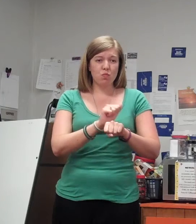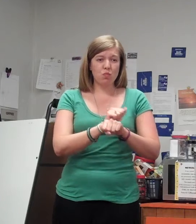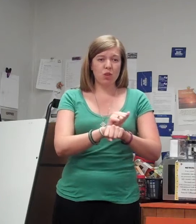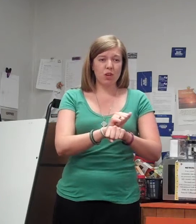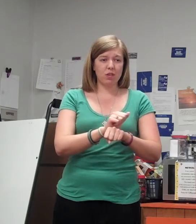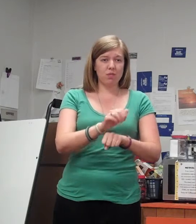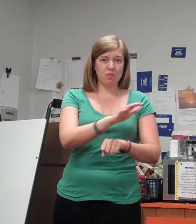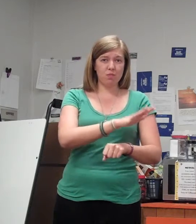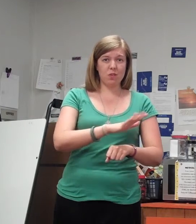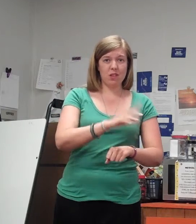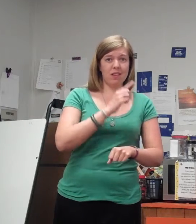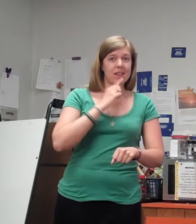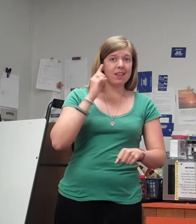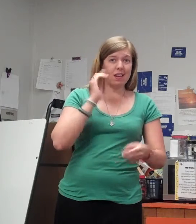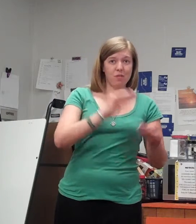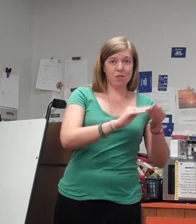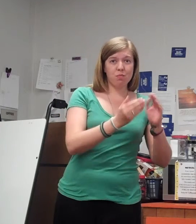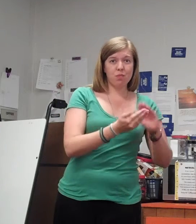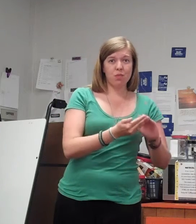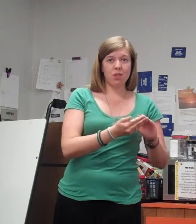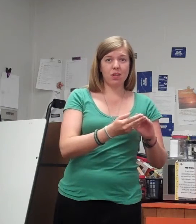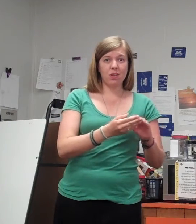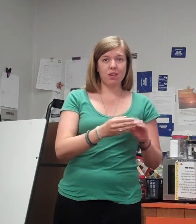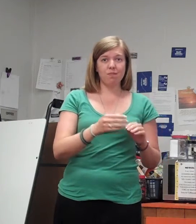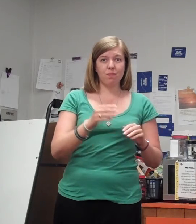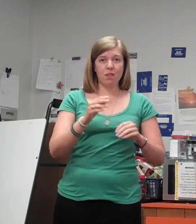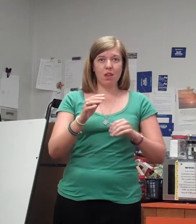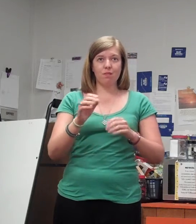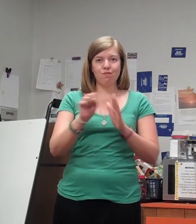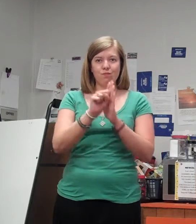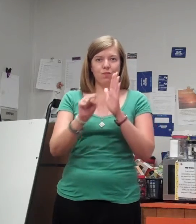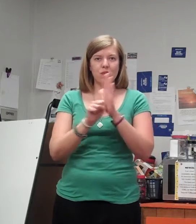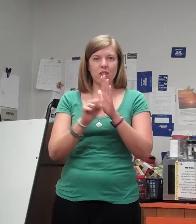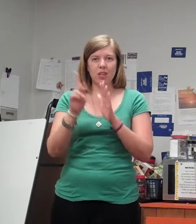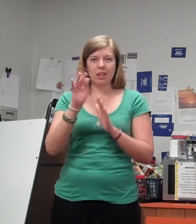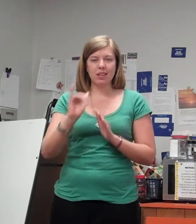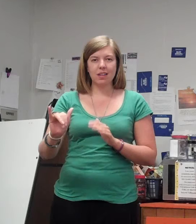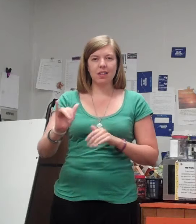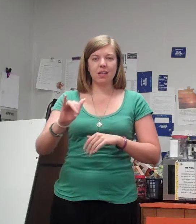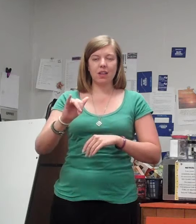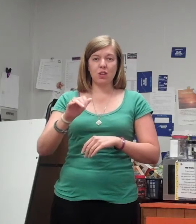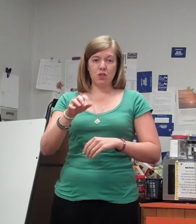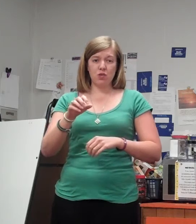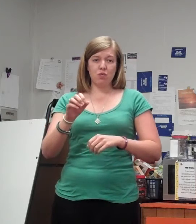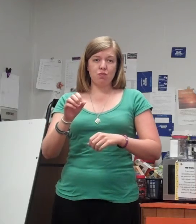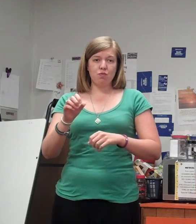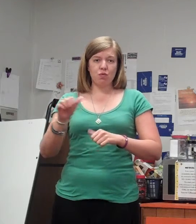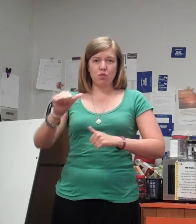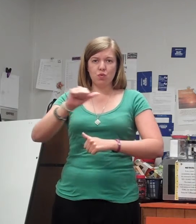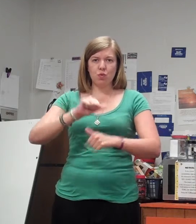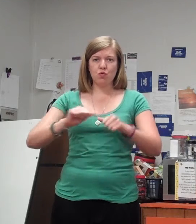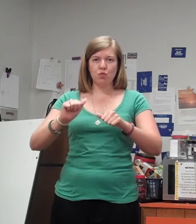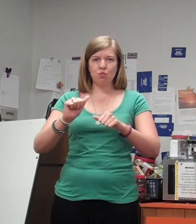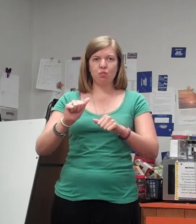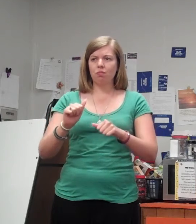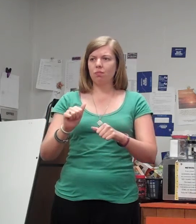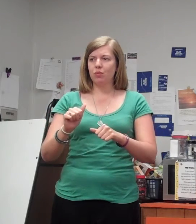Kentucky as a social worker, and she would go out into the hills of Kentucky and